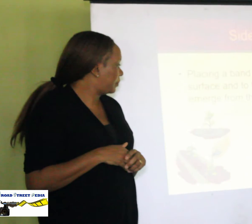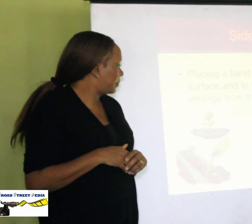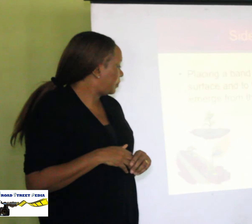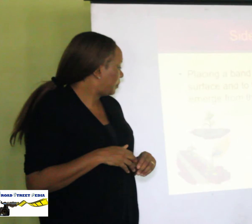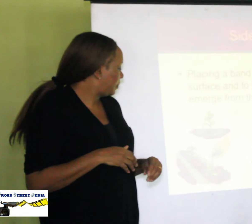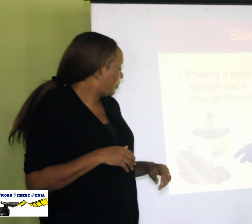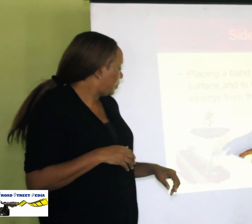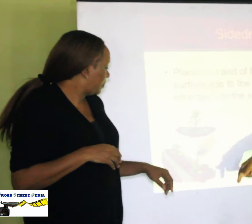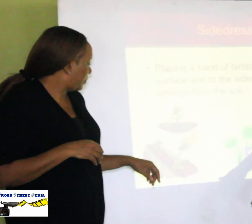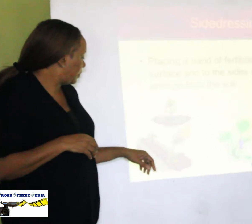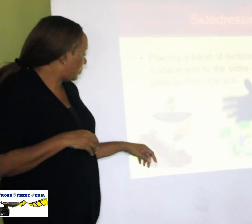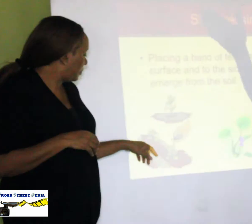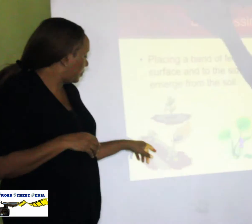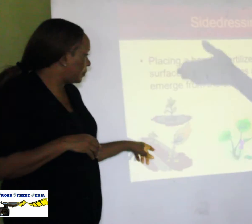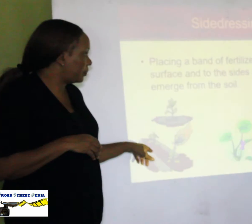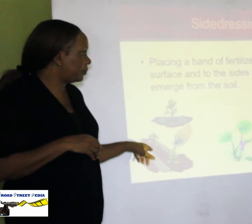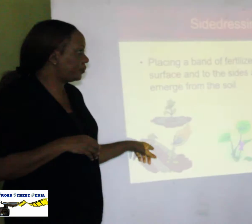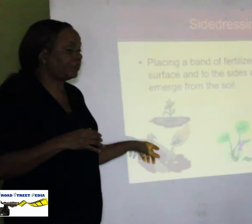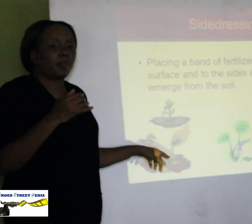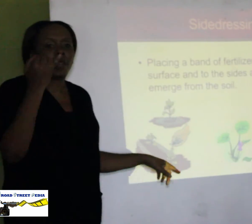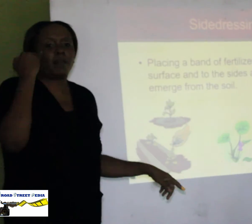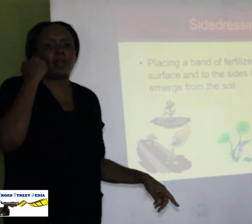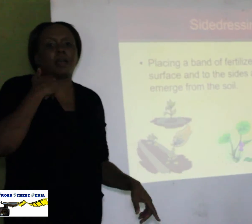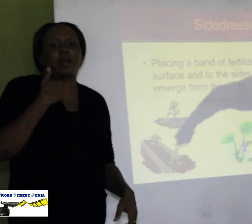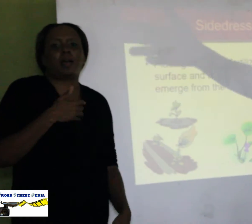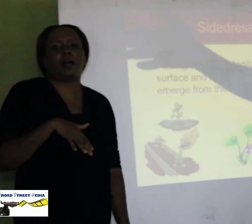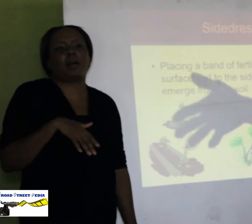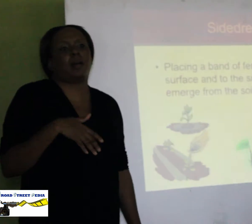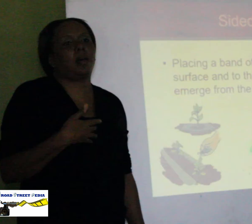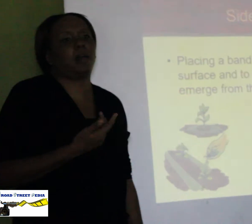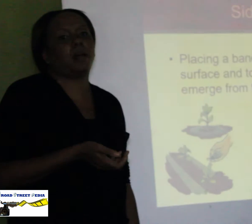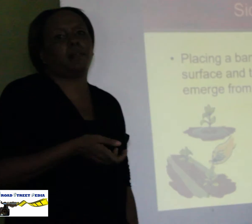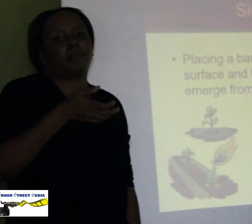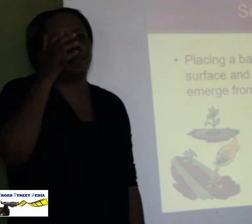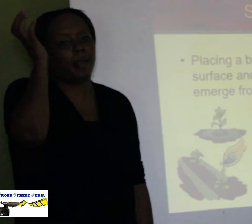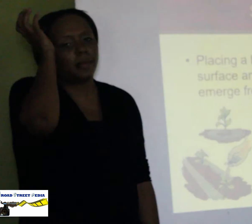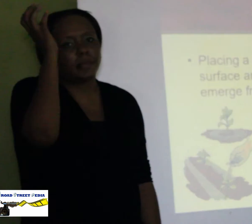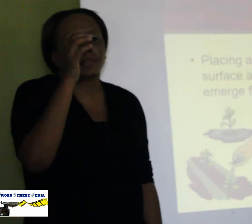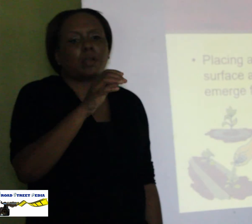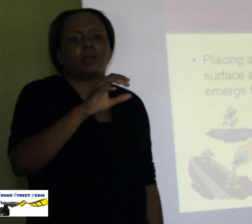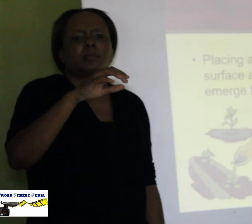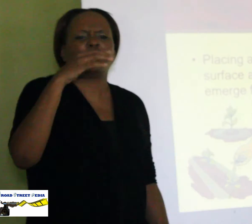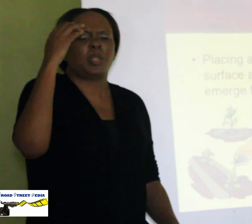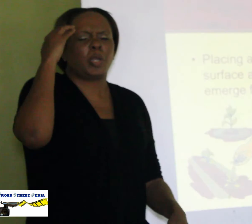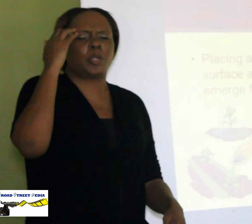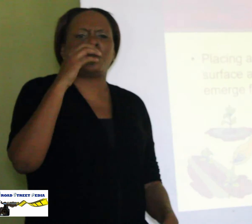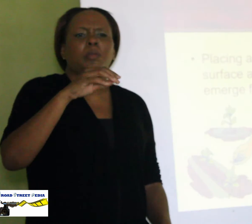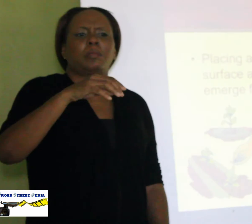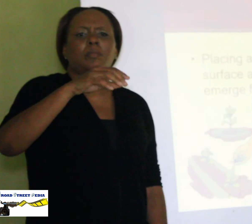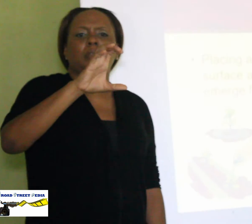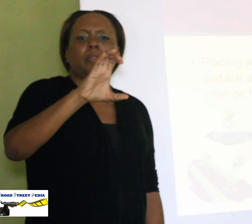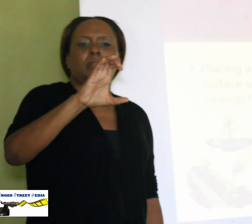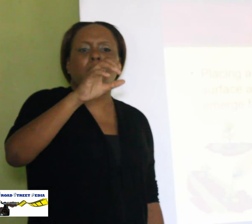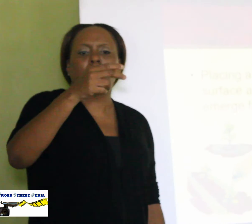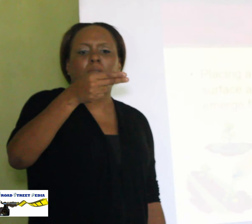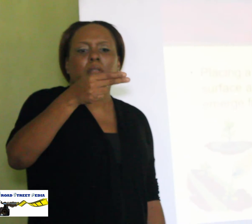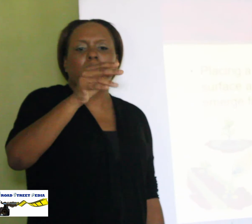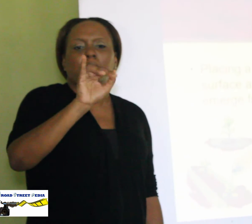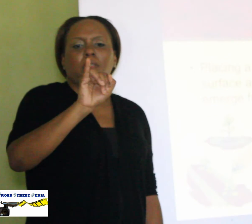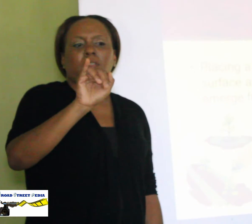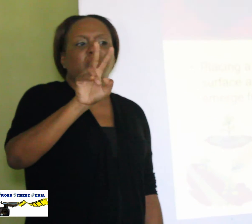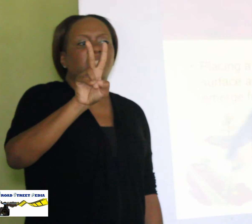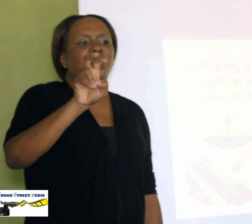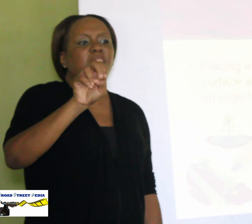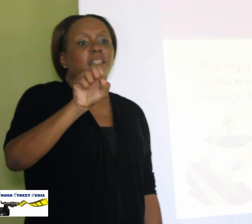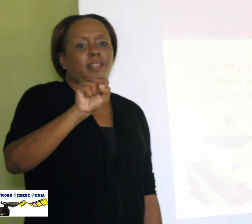In the case where you have like lettuce or chive, where it's in a line, you could put, instead of a band,